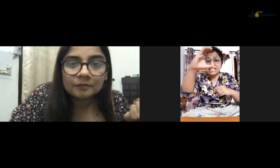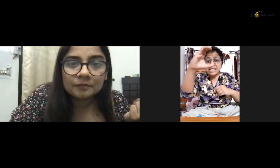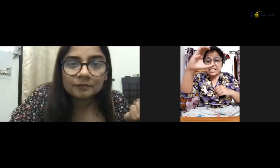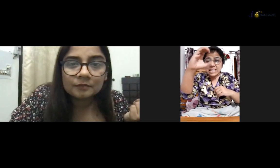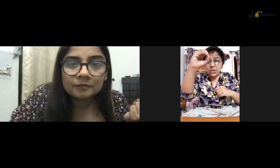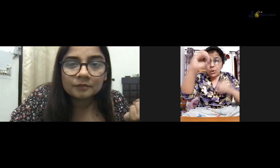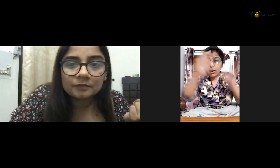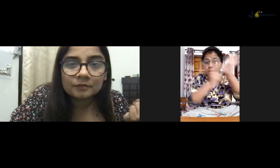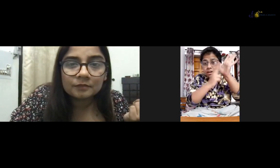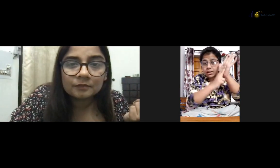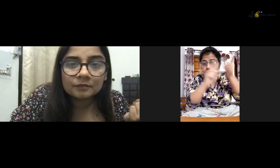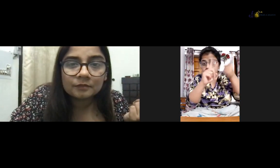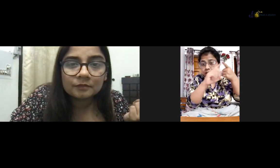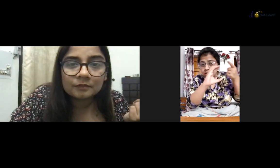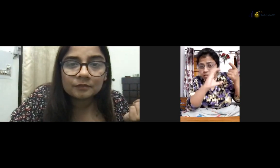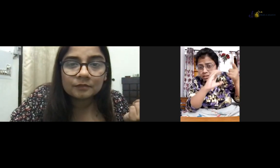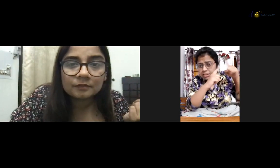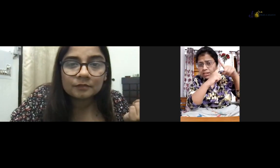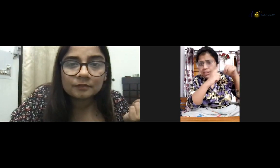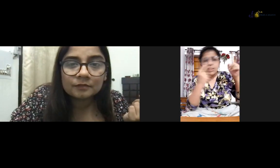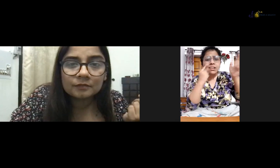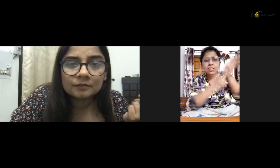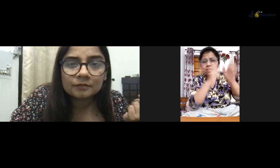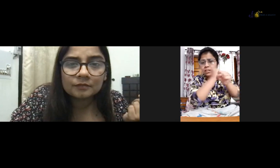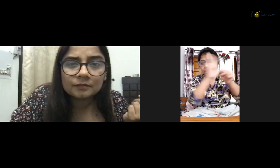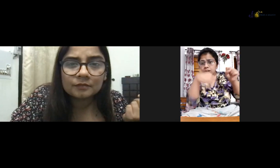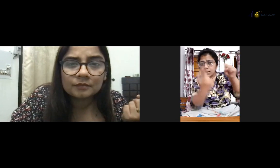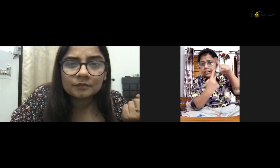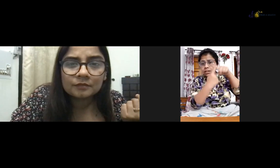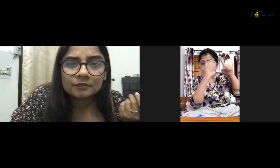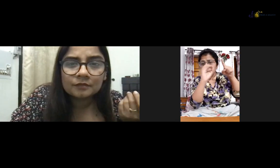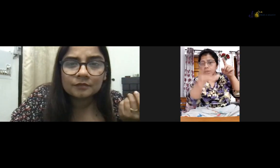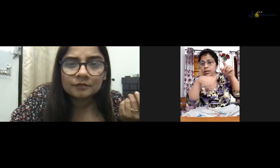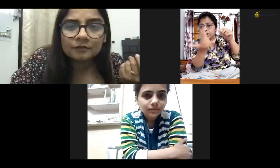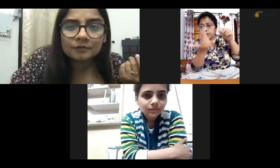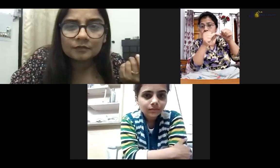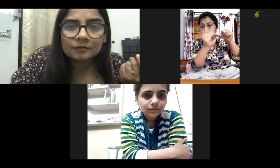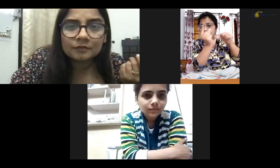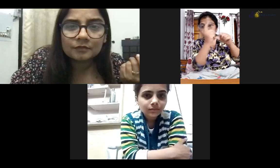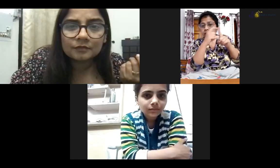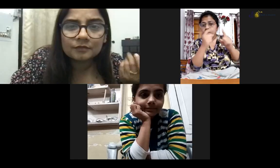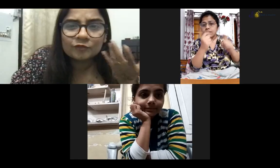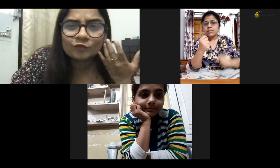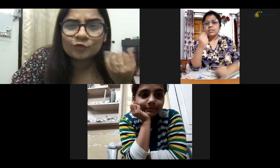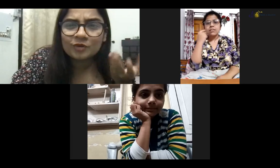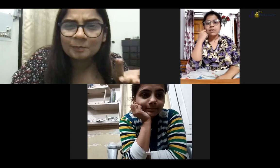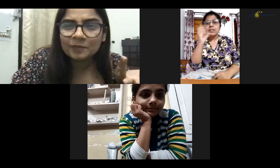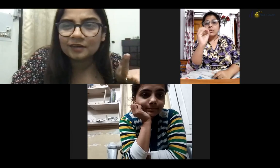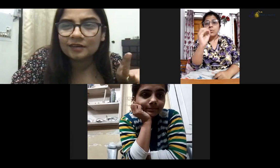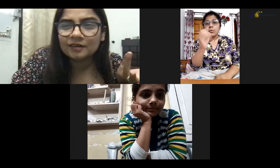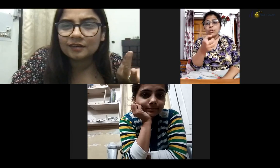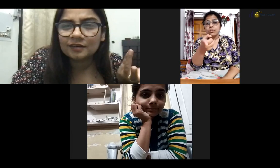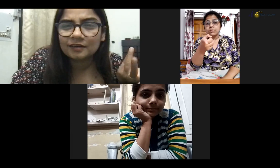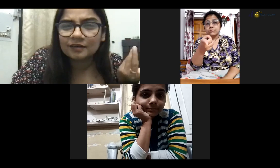What's the name of a person? See who is trying to connect to the audio. There is one girl in a blue